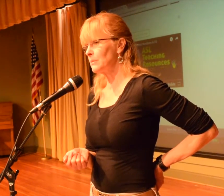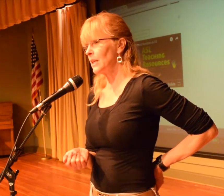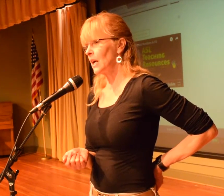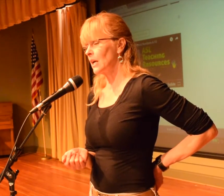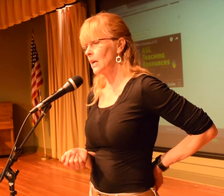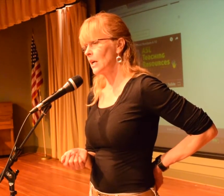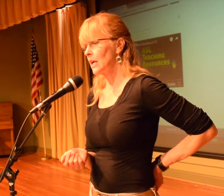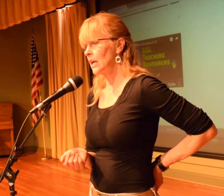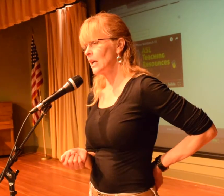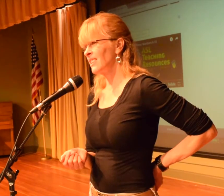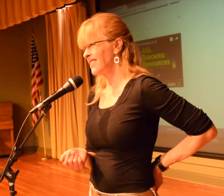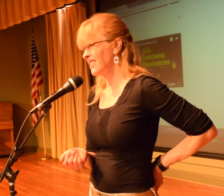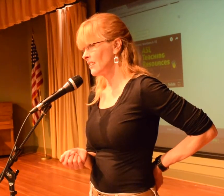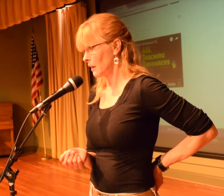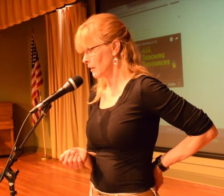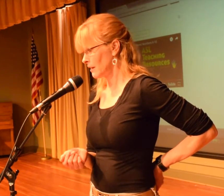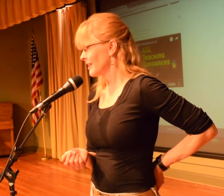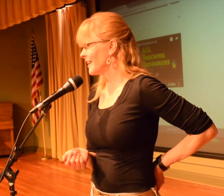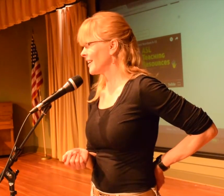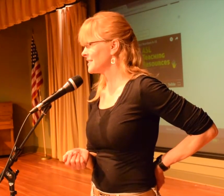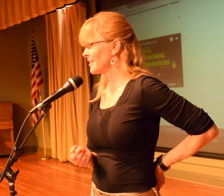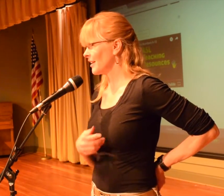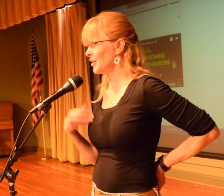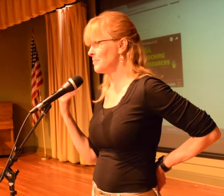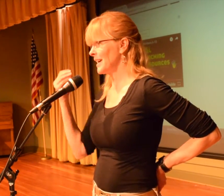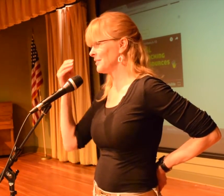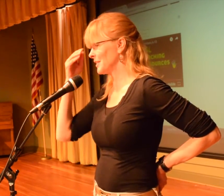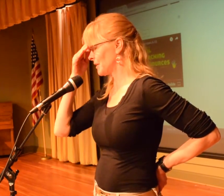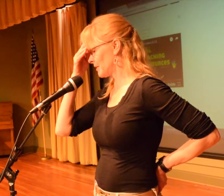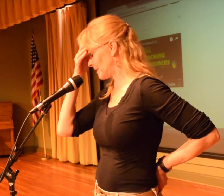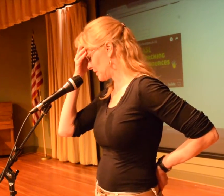be like, yeah. So, or you might even go.